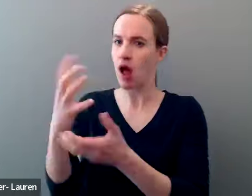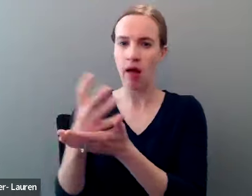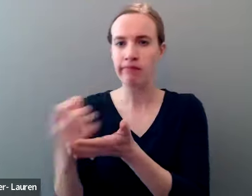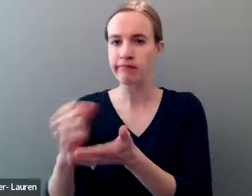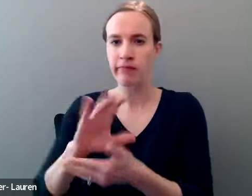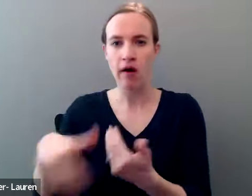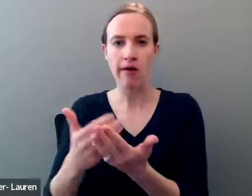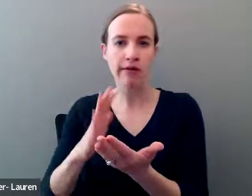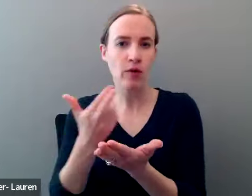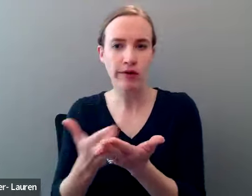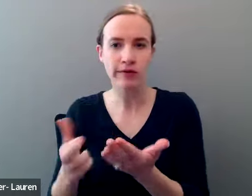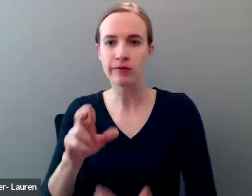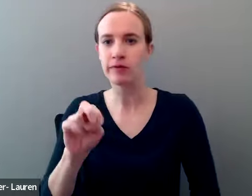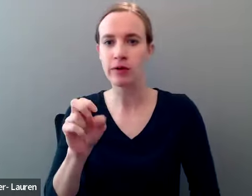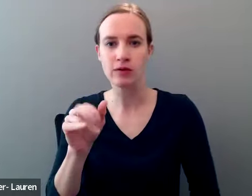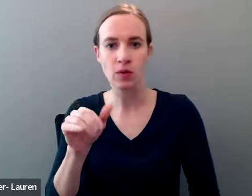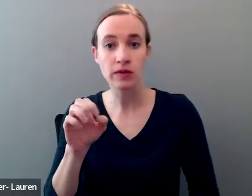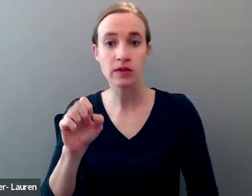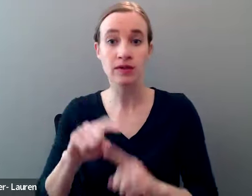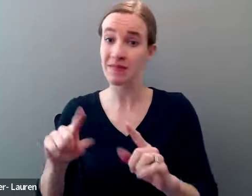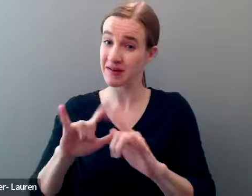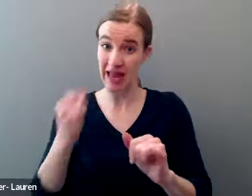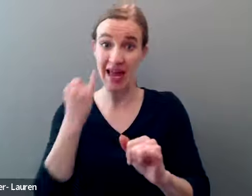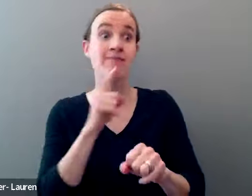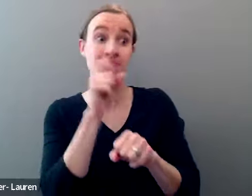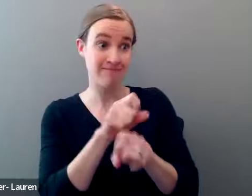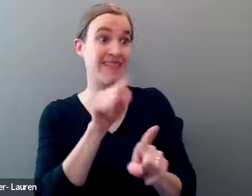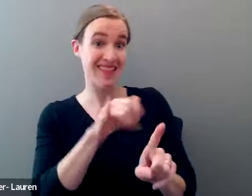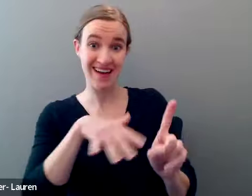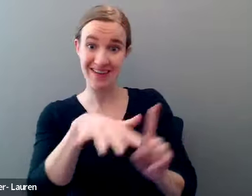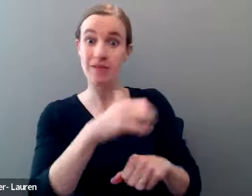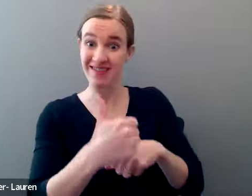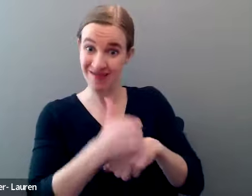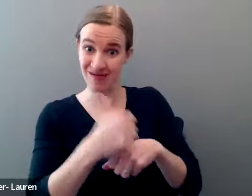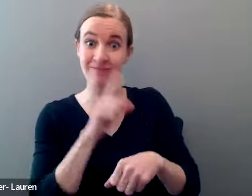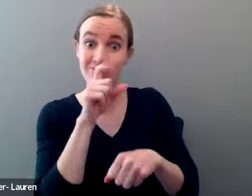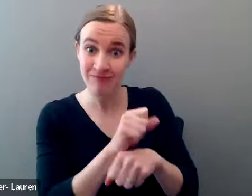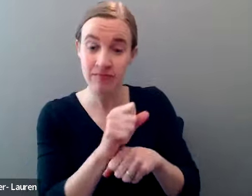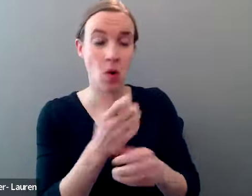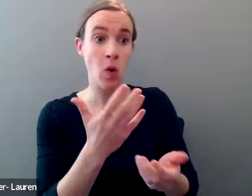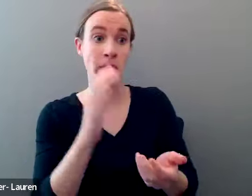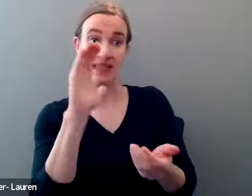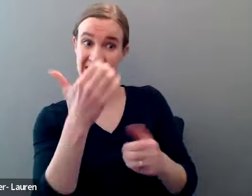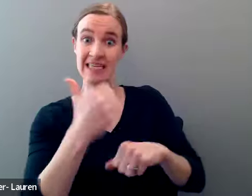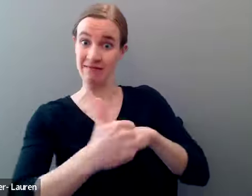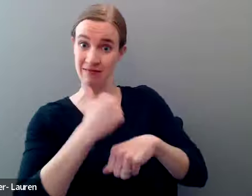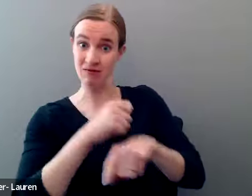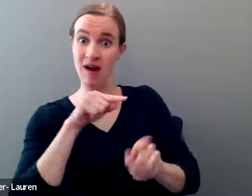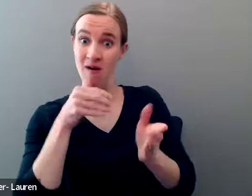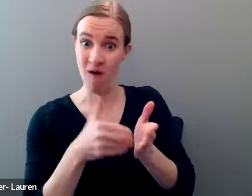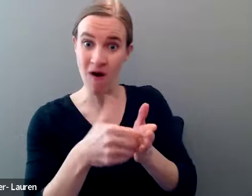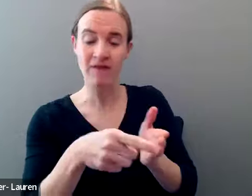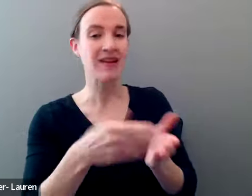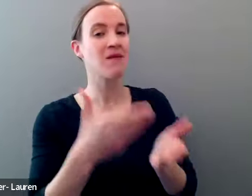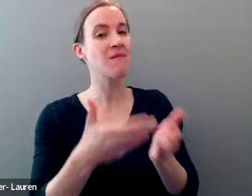also, if the environment is threatening or perceived to be threatening, the person may live in a constant state of distress. So if you are in